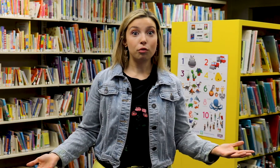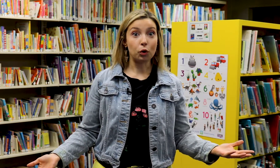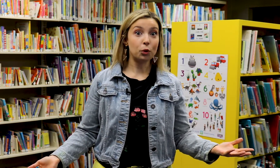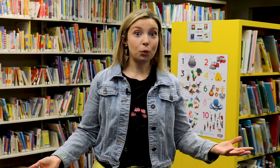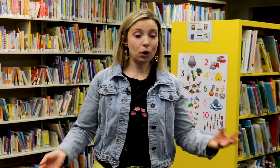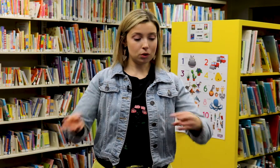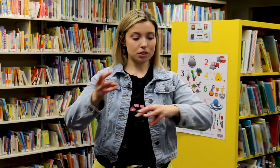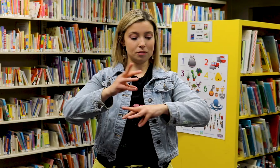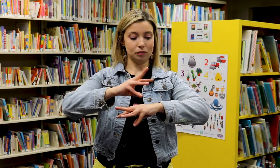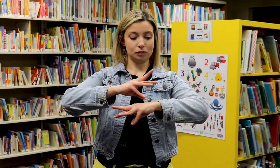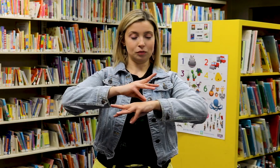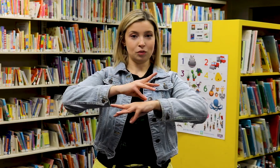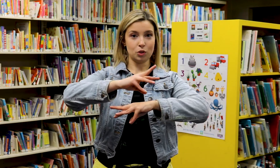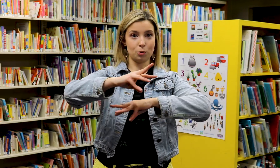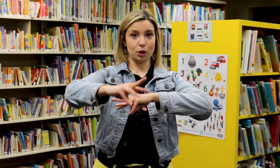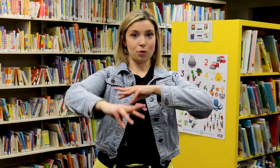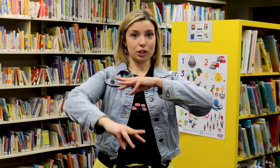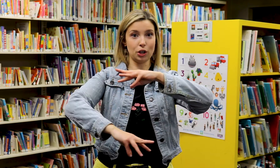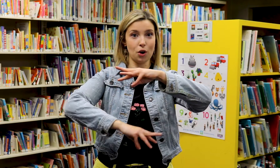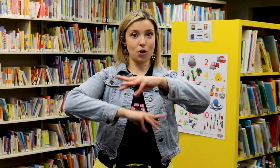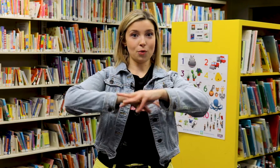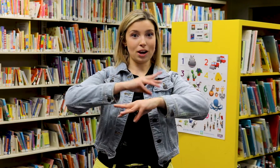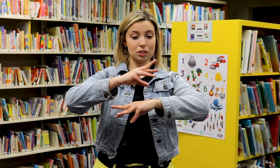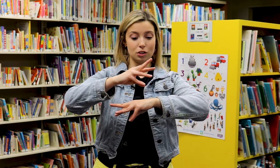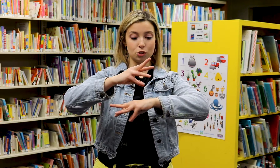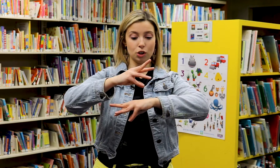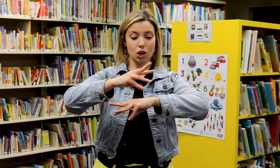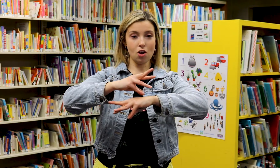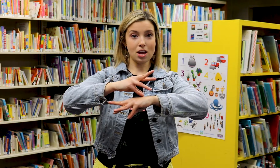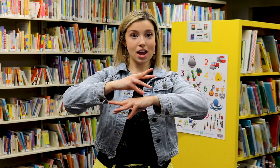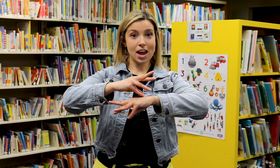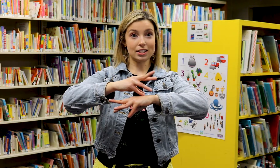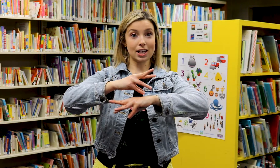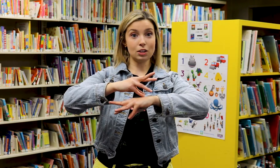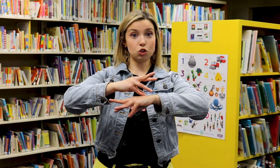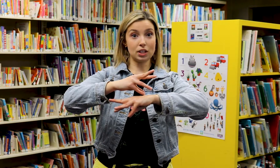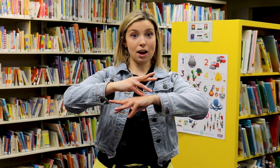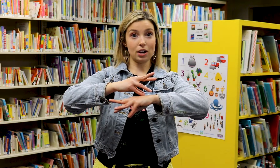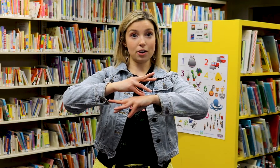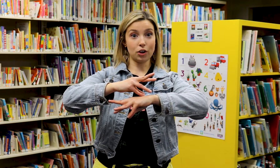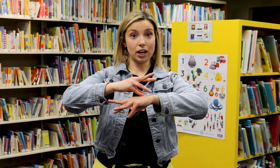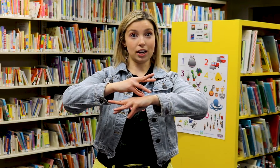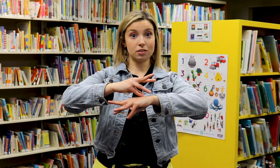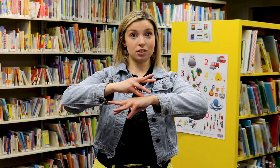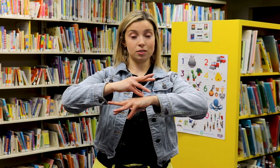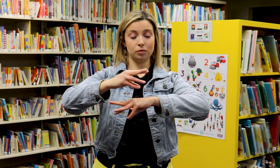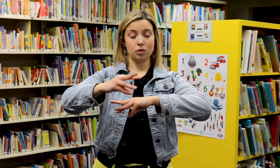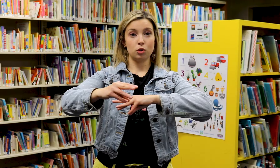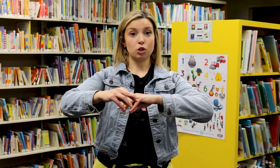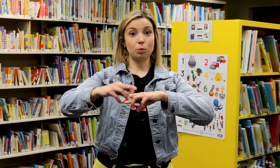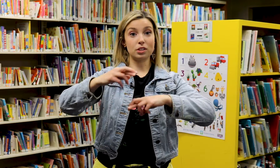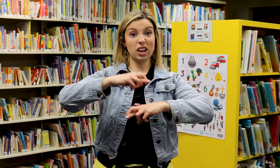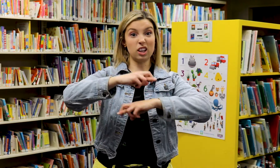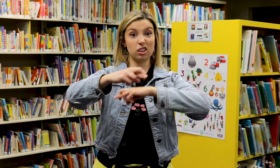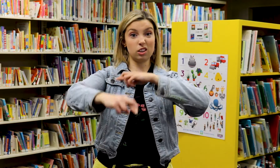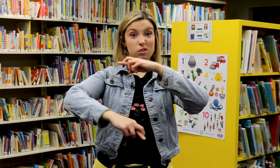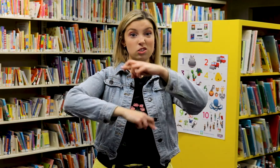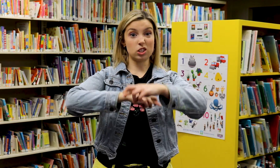for the world. So we're going to go around in a circle and touch down on our hand. So recycling, we just